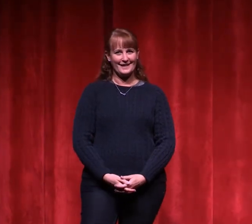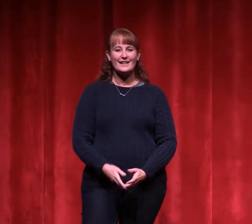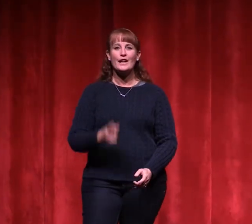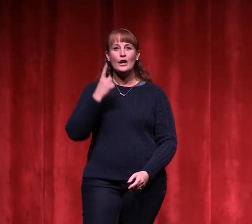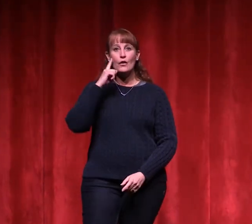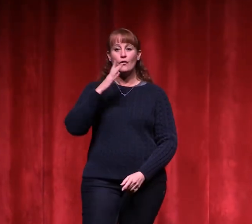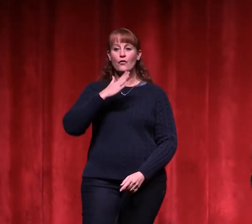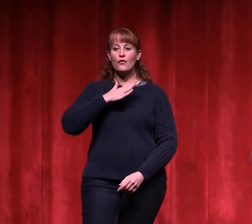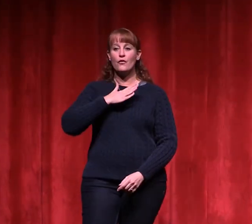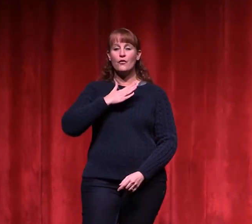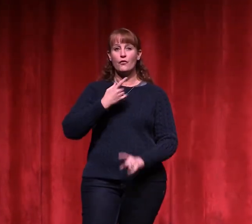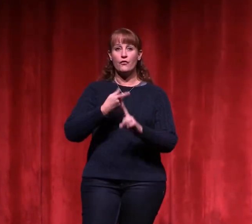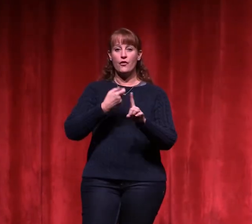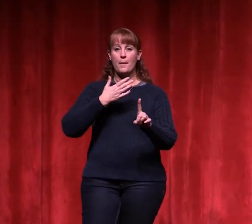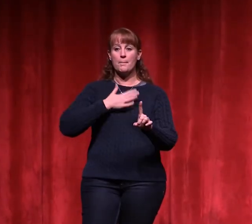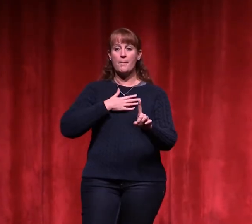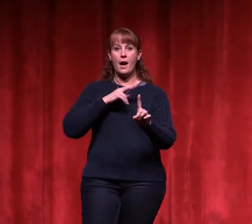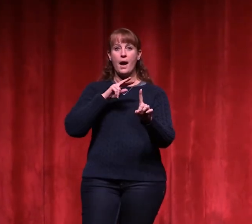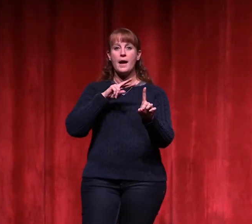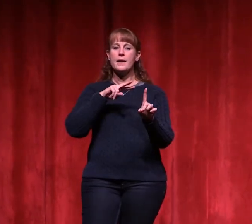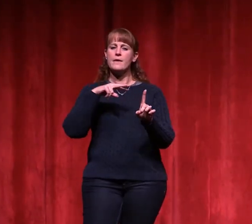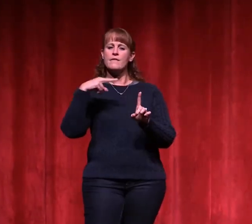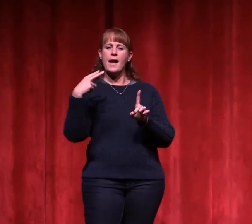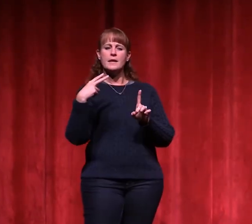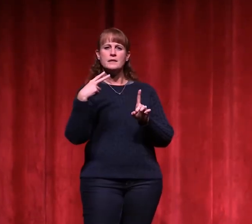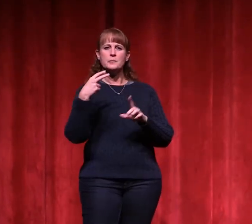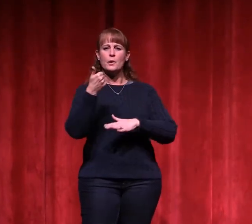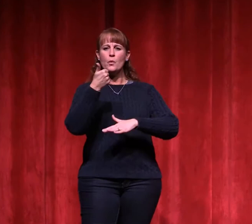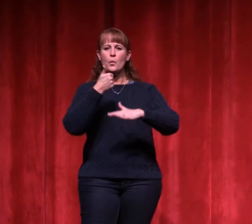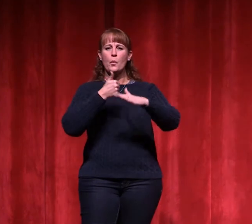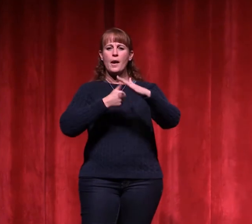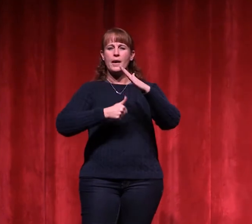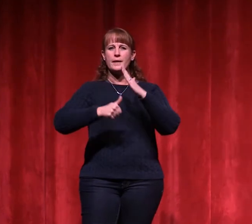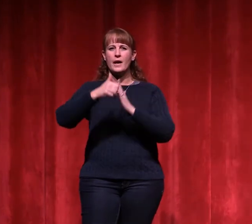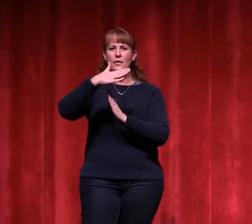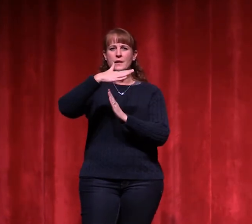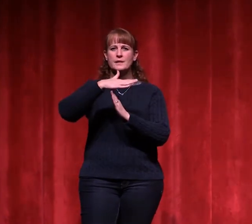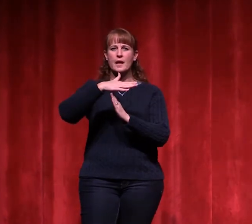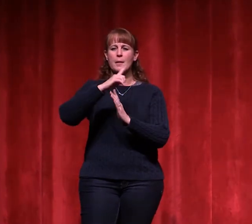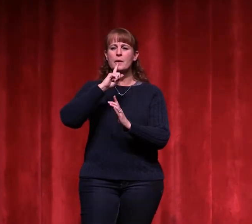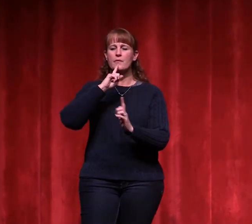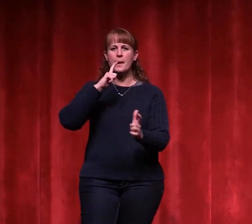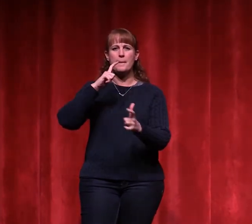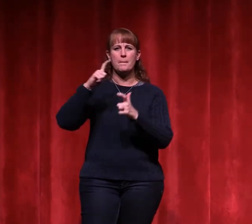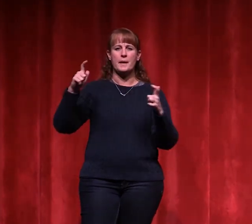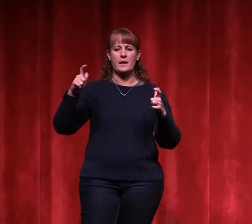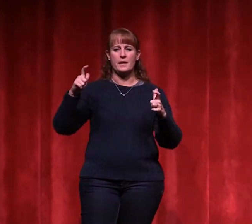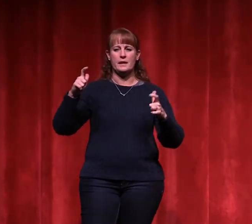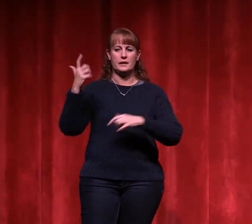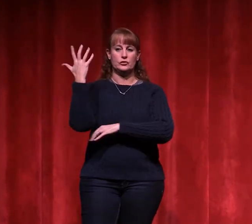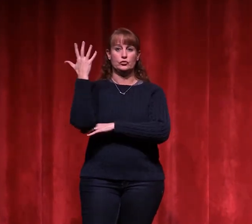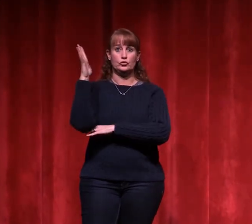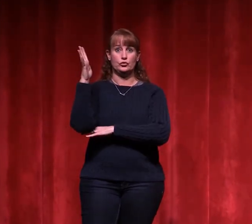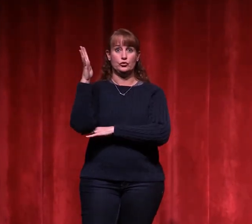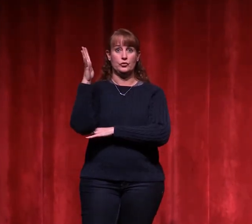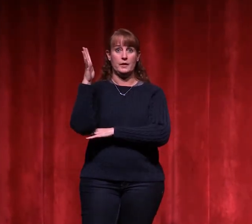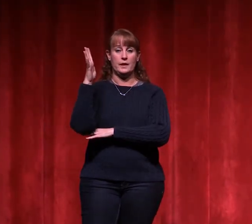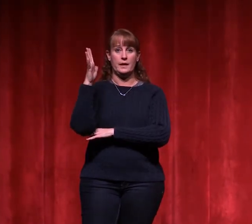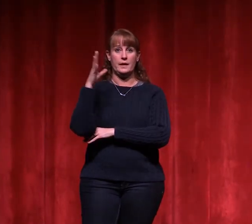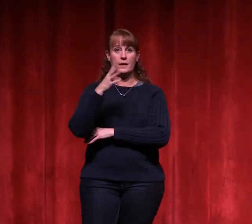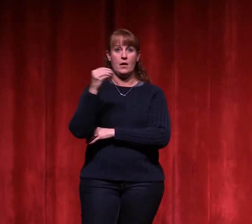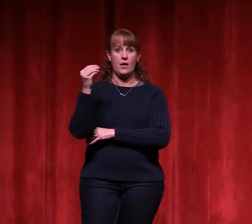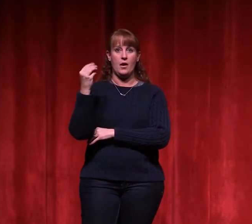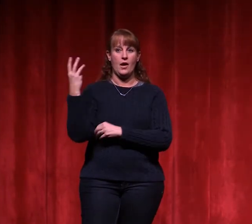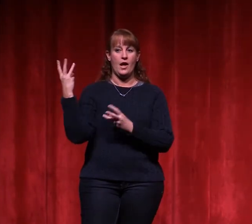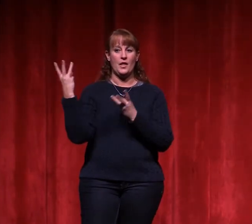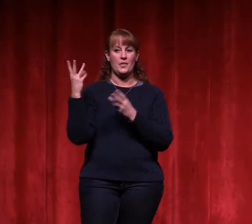From my vantage point, just below the crown of a good-sized ponderosa on the wild